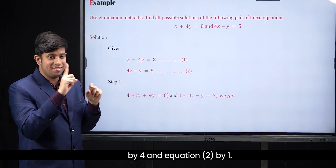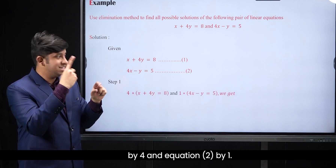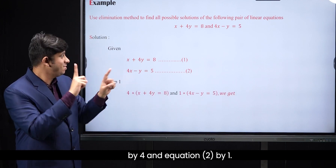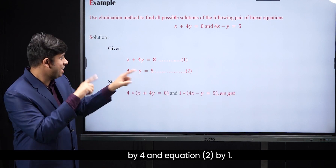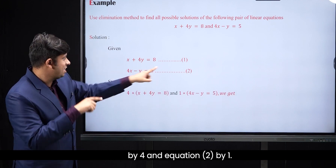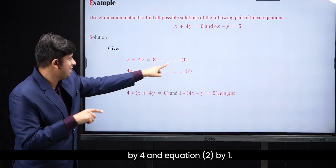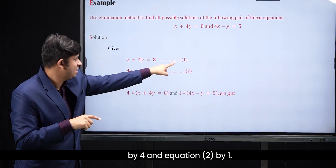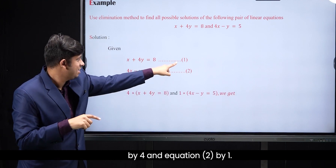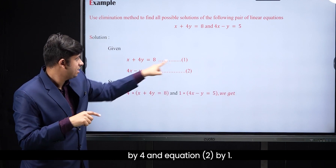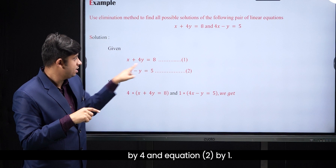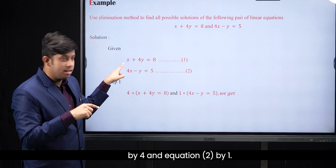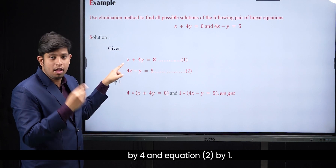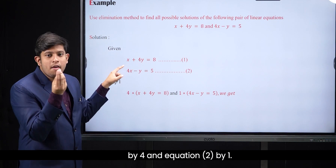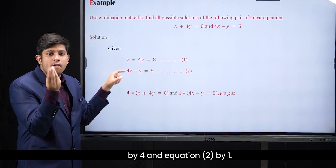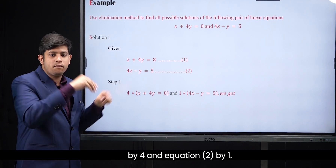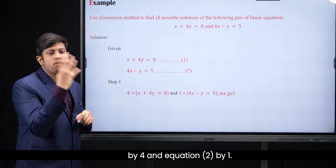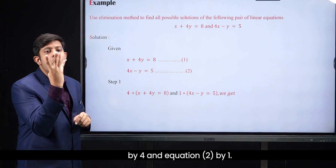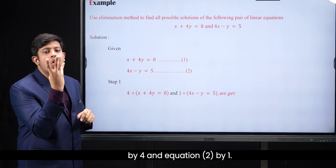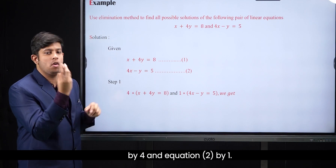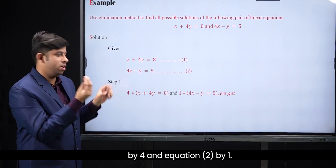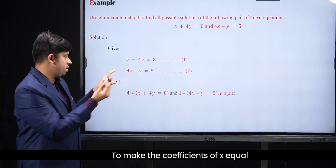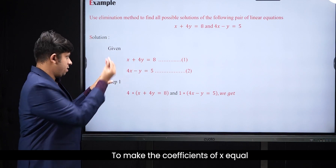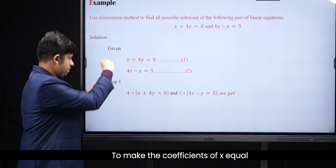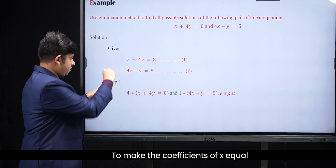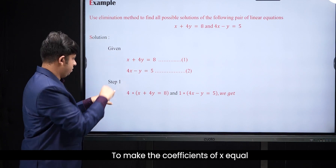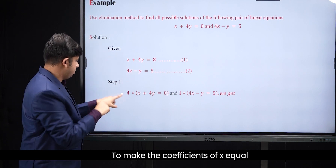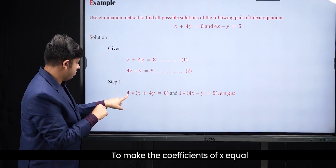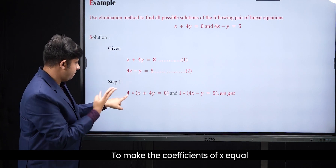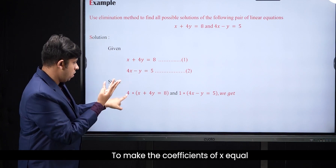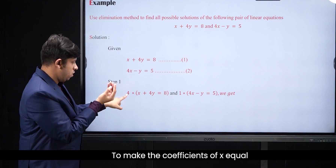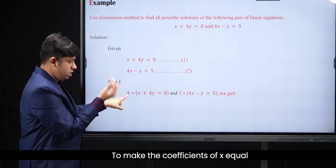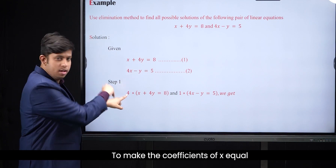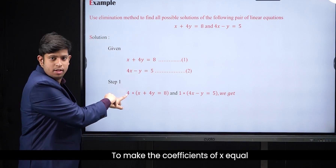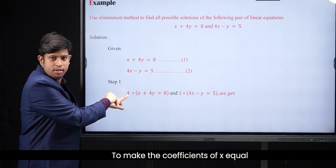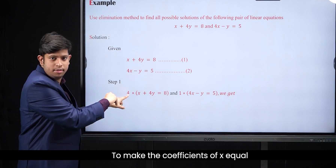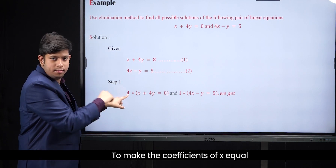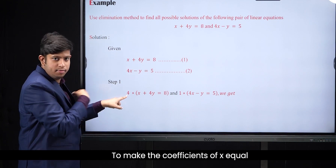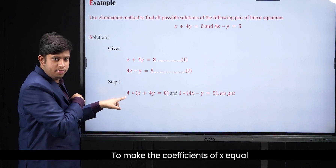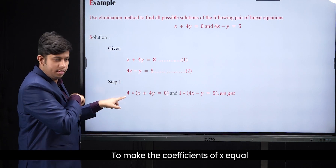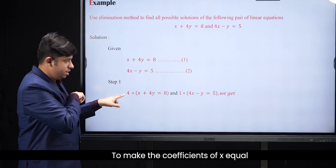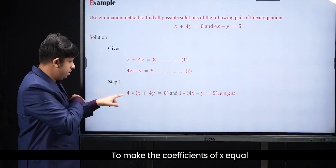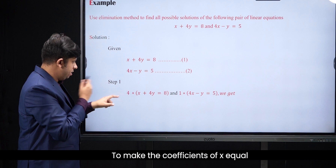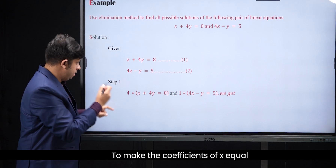4 and equation 2 by 1 to make the coefficients of x equal.